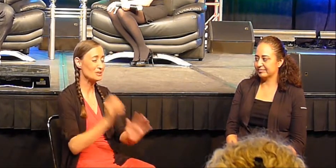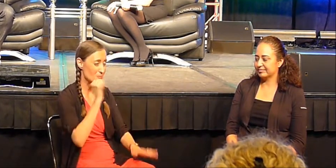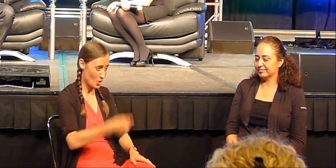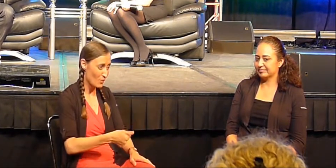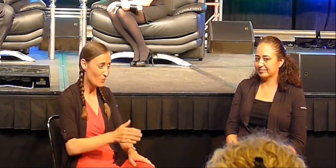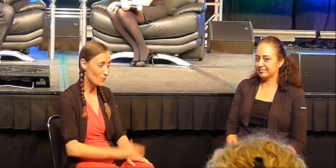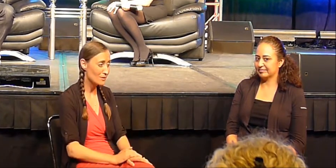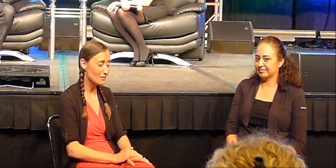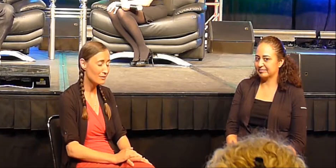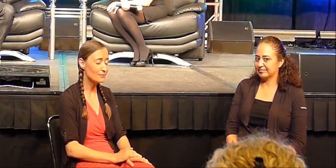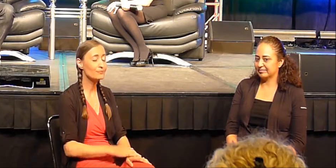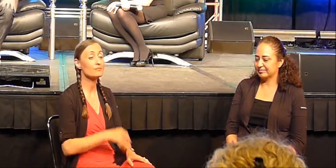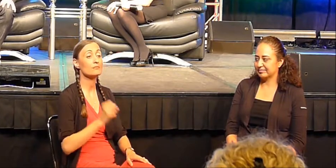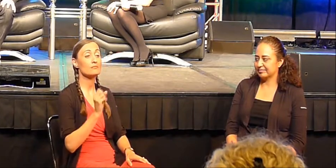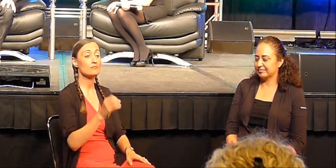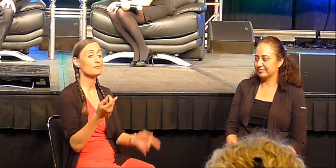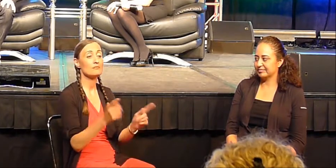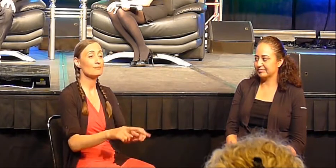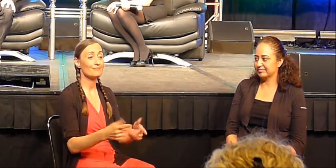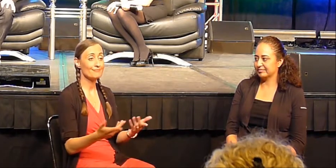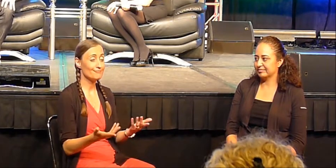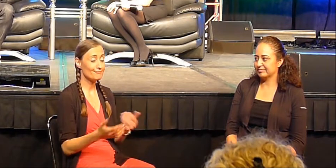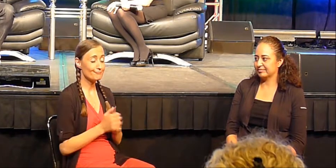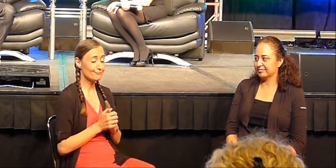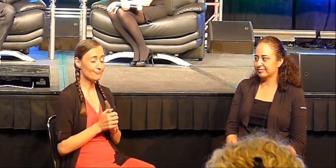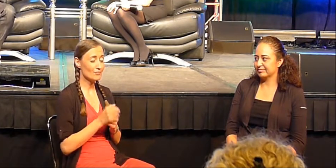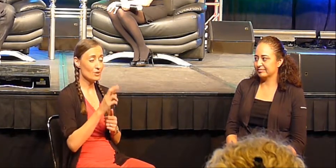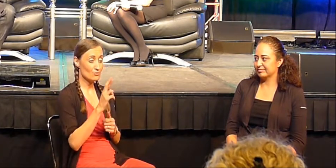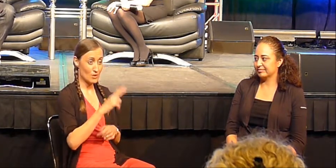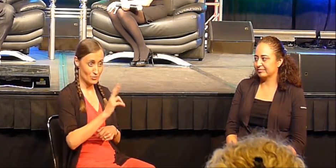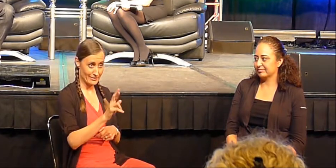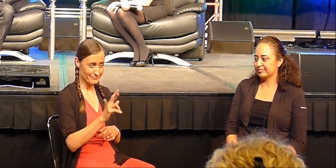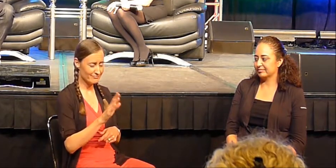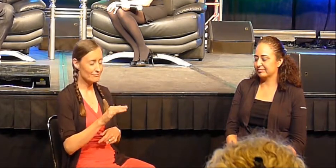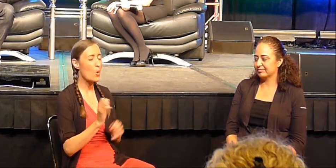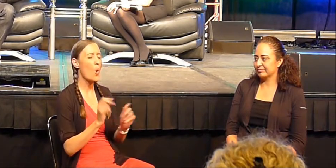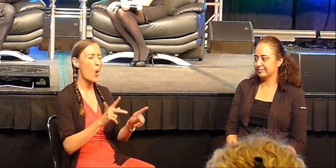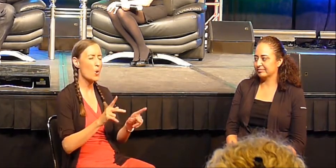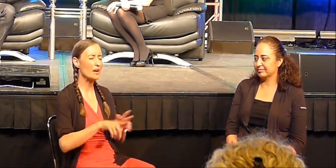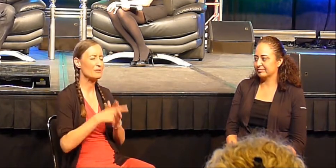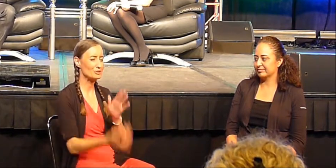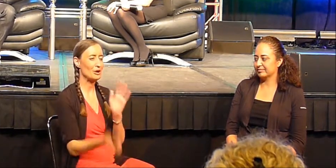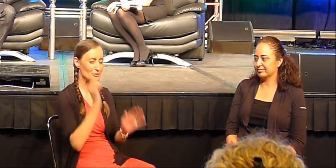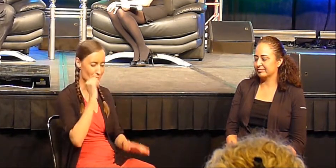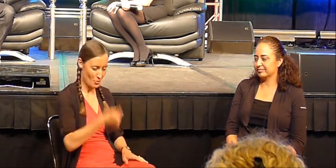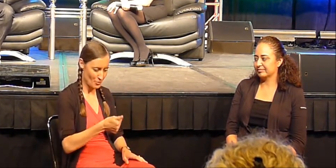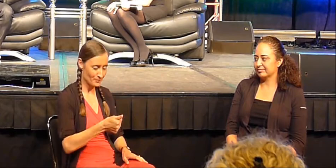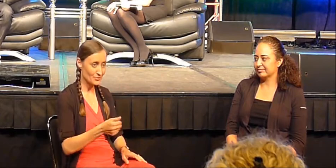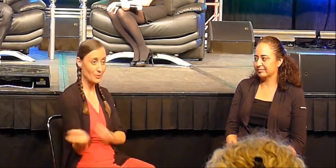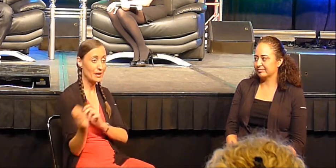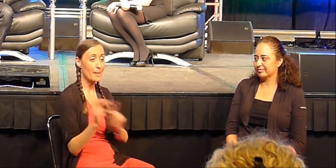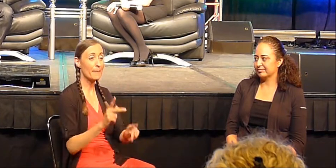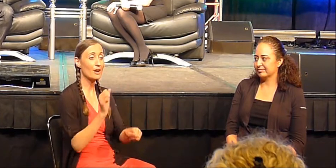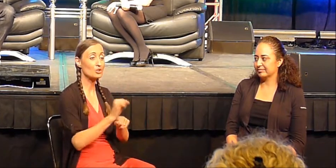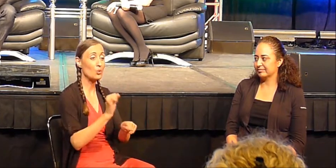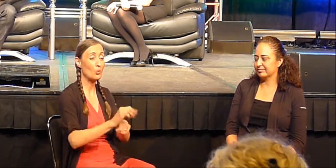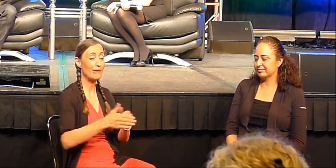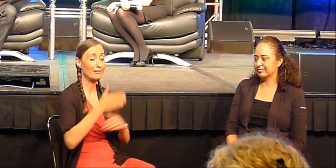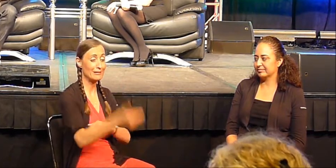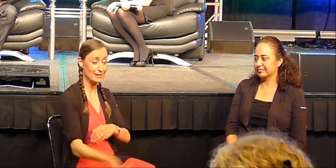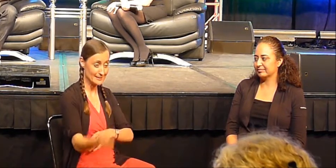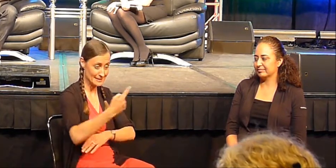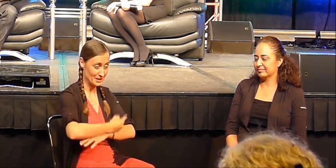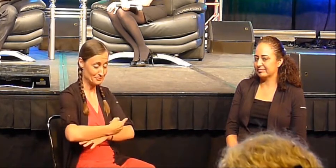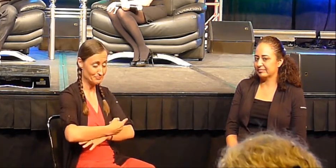tomorrow. So Rob said, okay, we'll pick it up tomorrow morning. So we come back to work the next